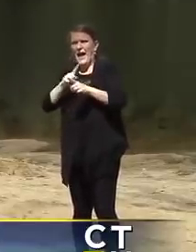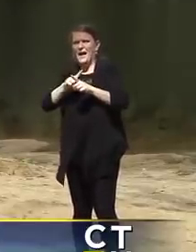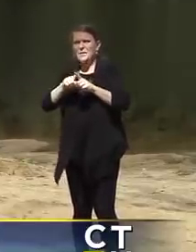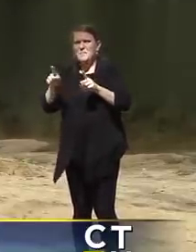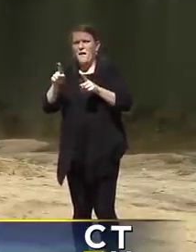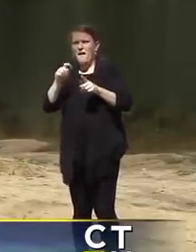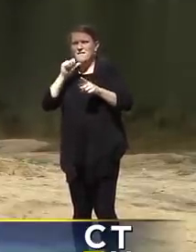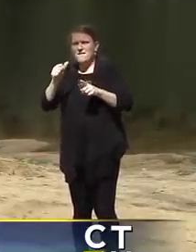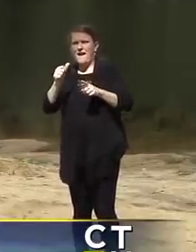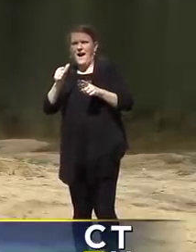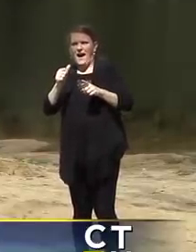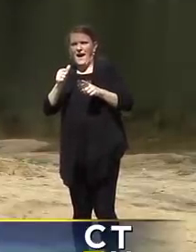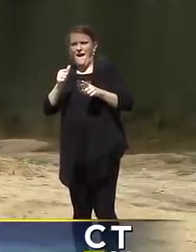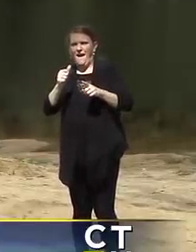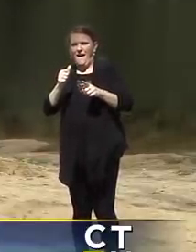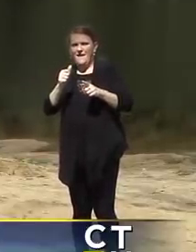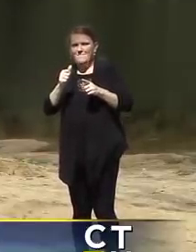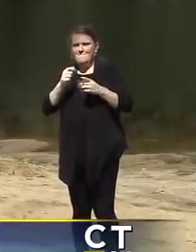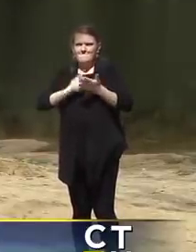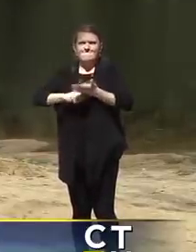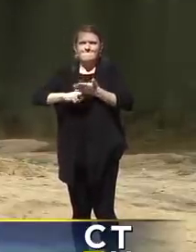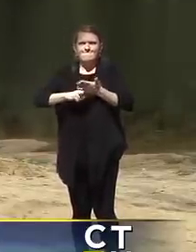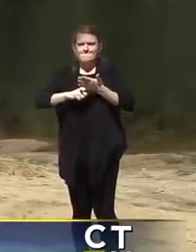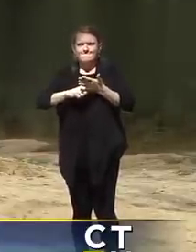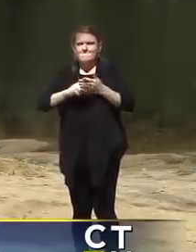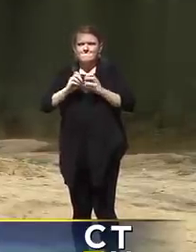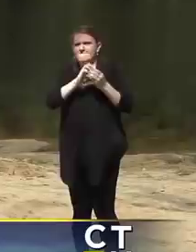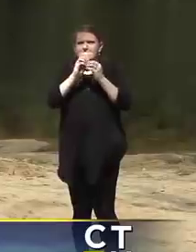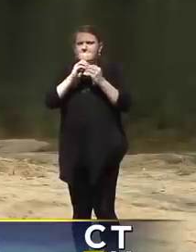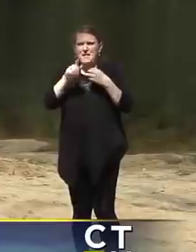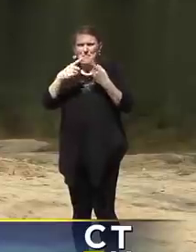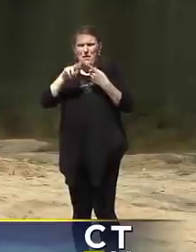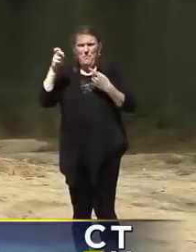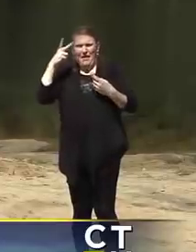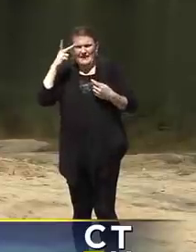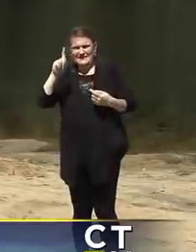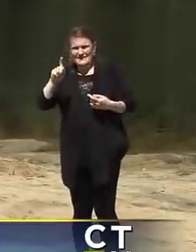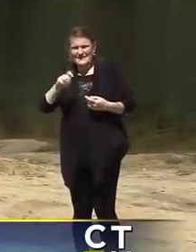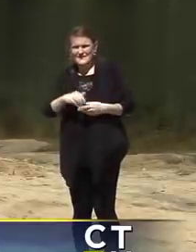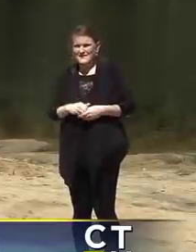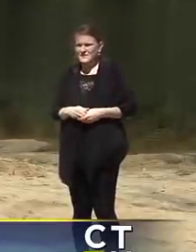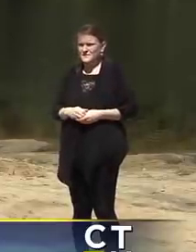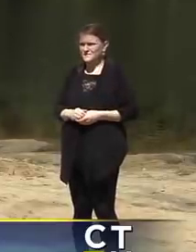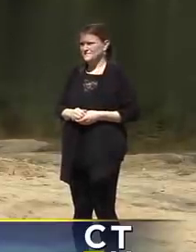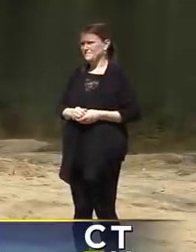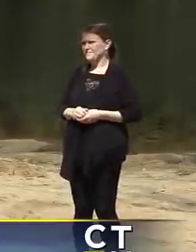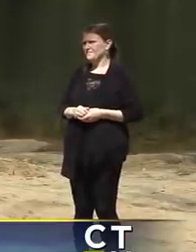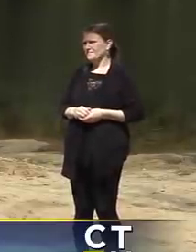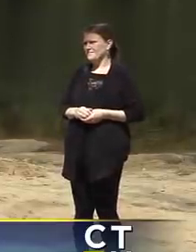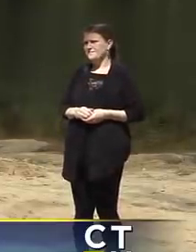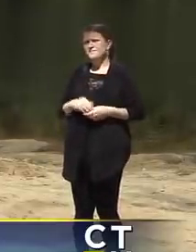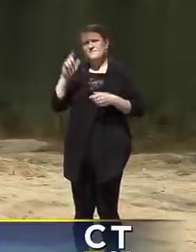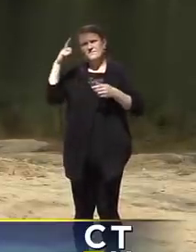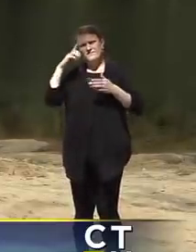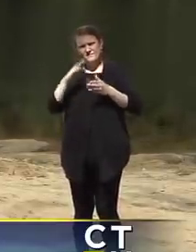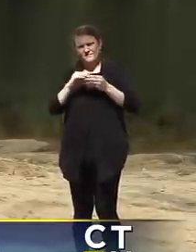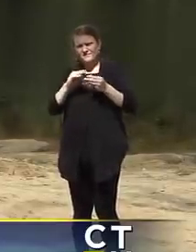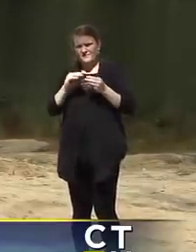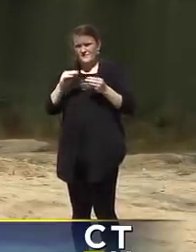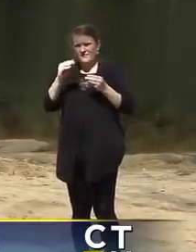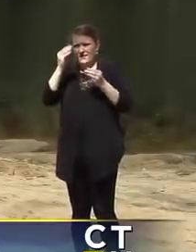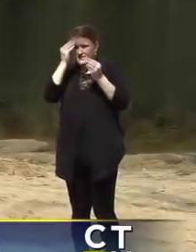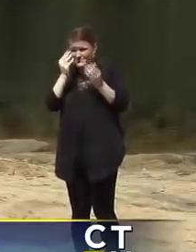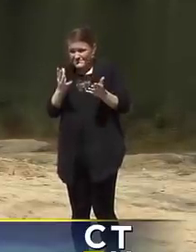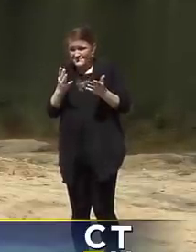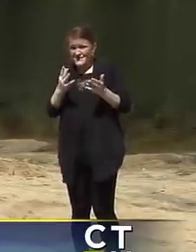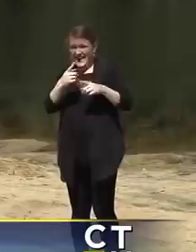Well, I'd remind you that, half the states that do absentee balloting by mail right now are Republican